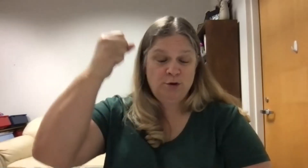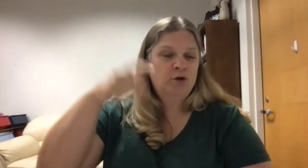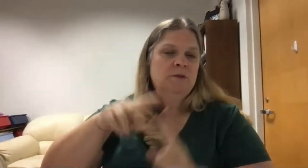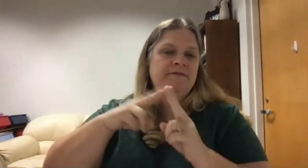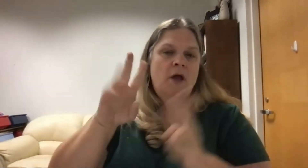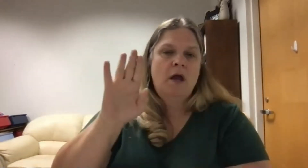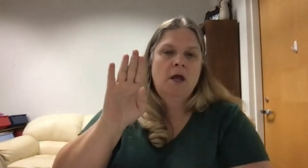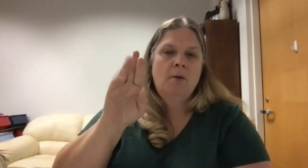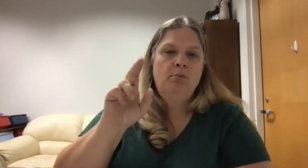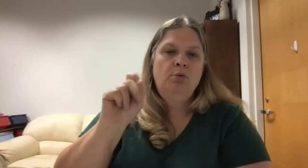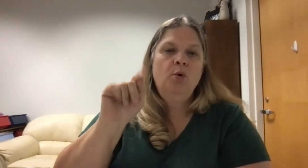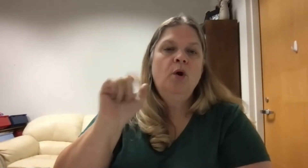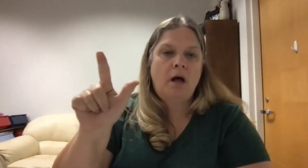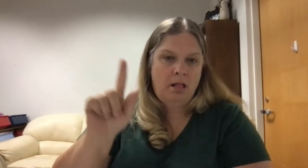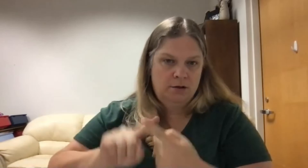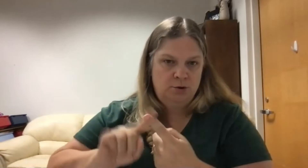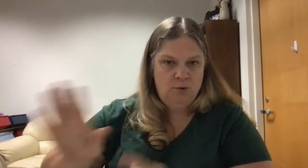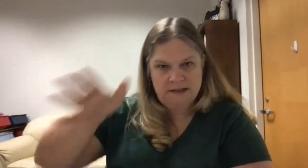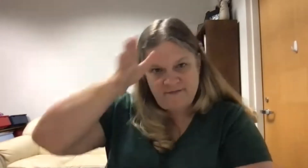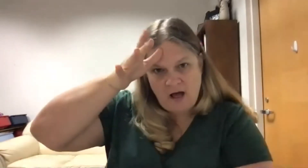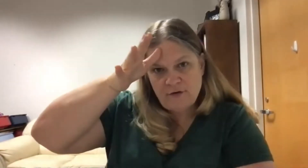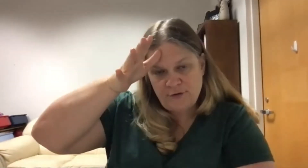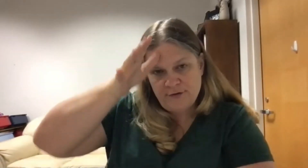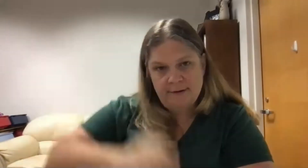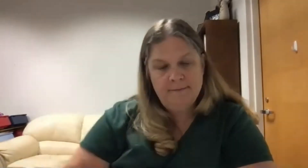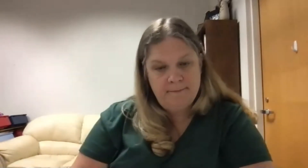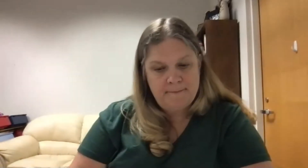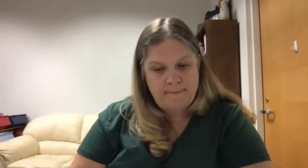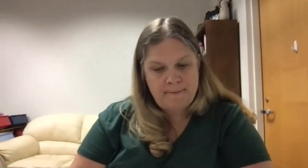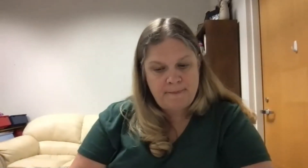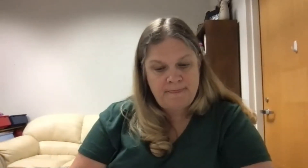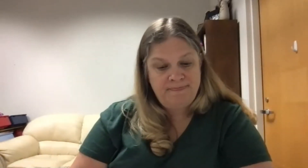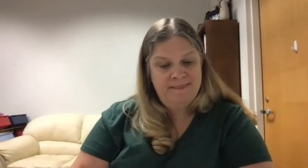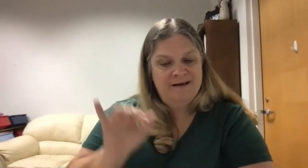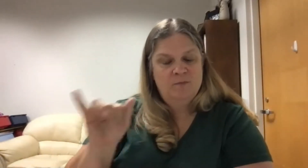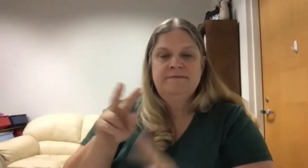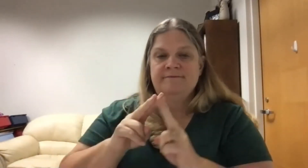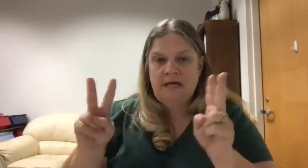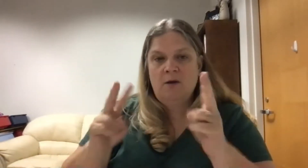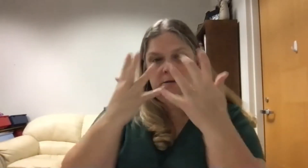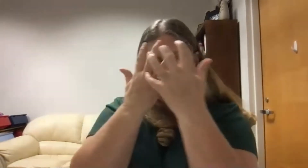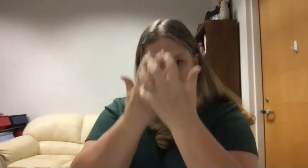And at that time, he was older, but he was very brutal to his father.